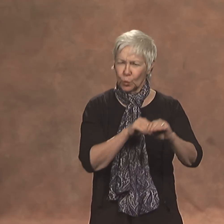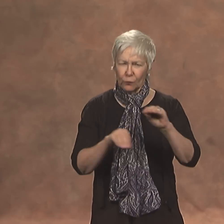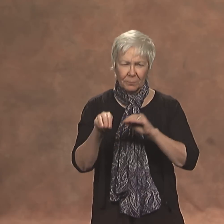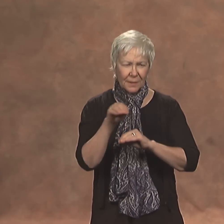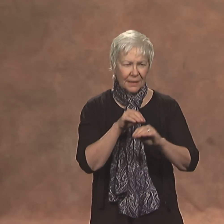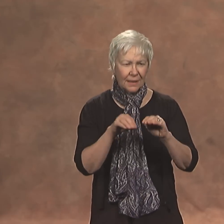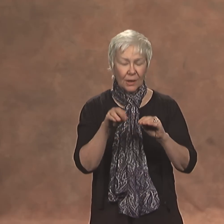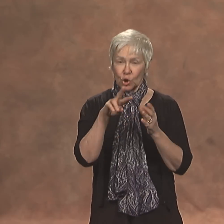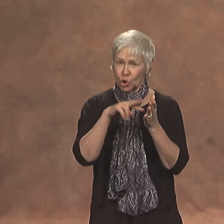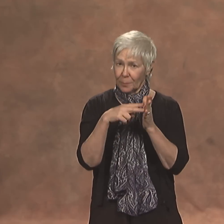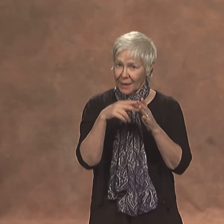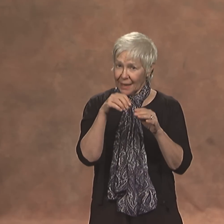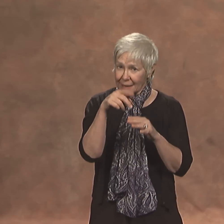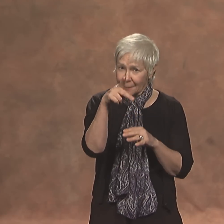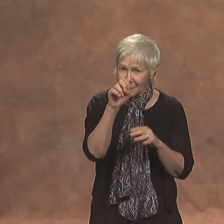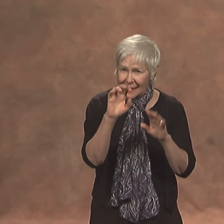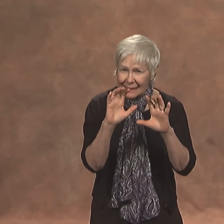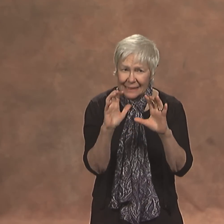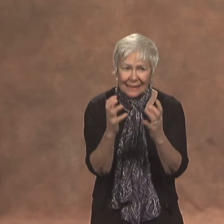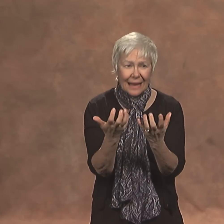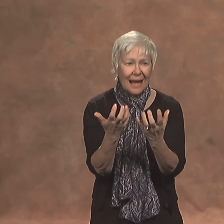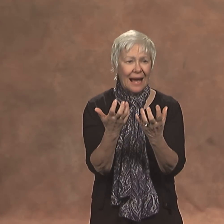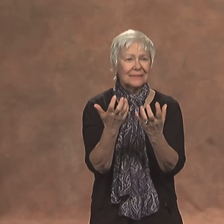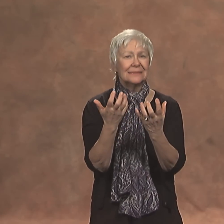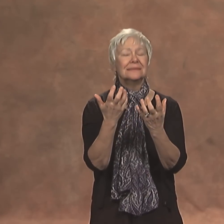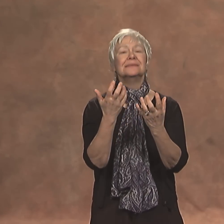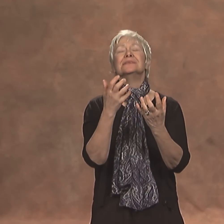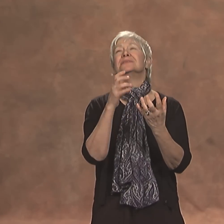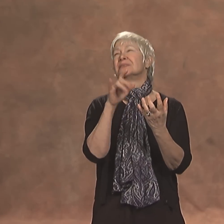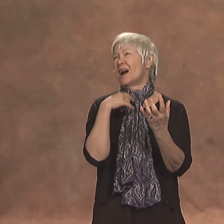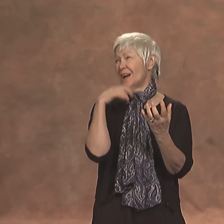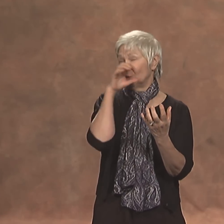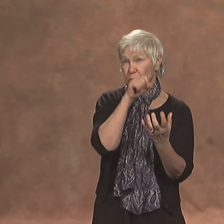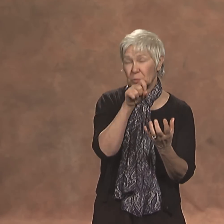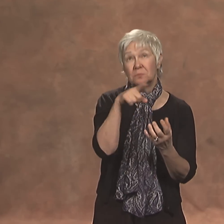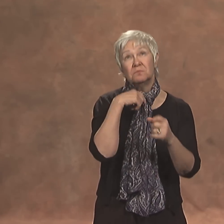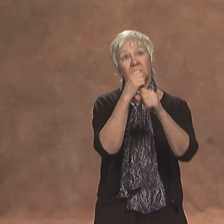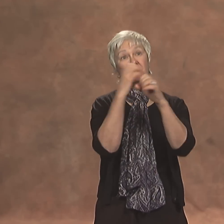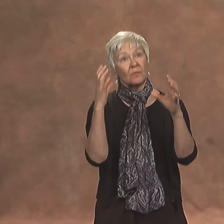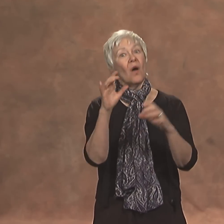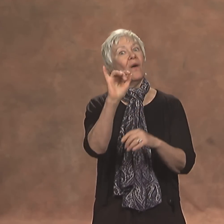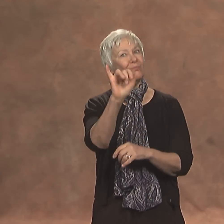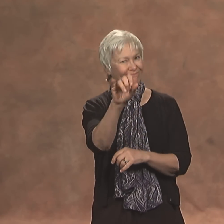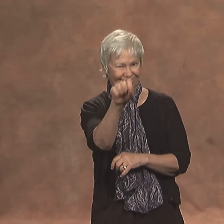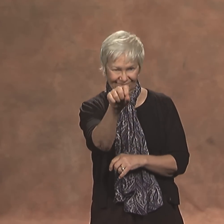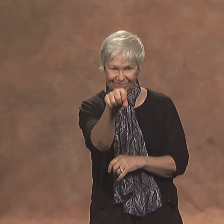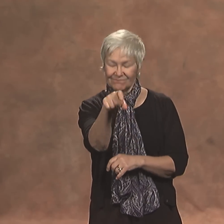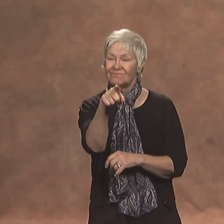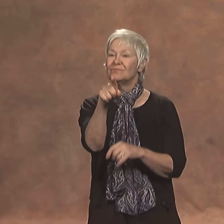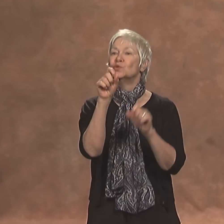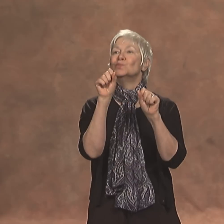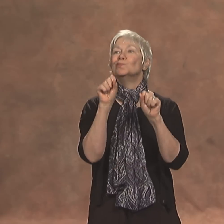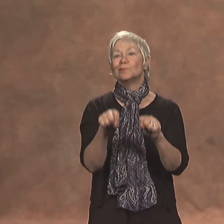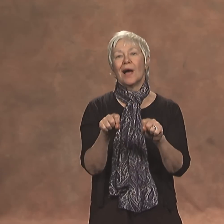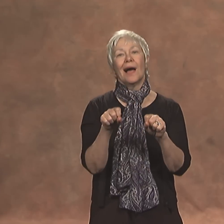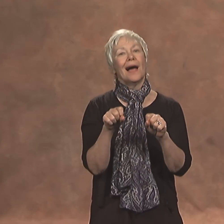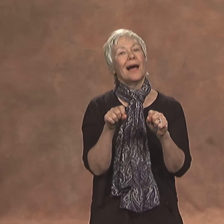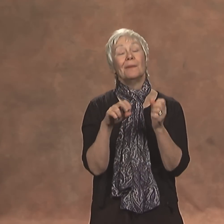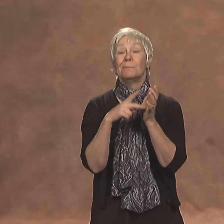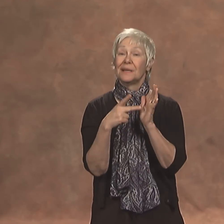Not sure if I'm clear on that question. Are you meaning like in a PE classroom? If you are, I